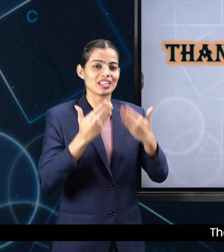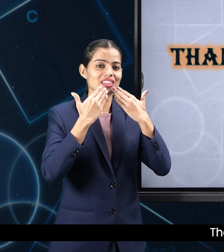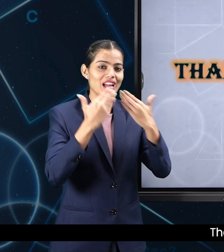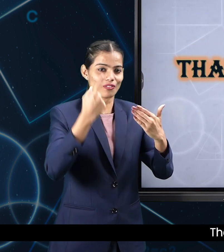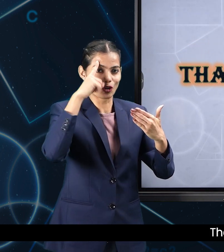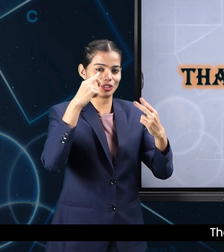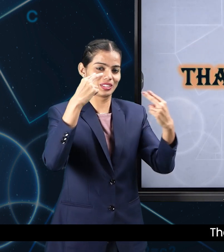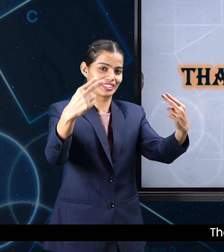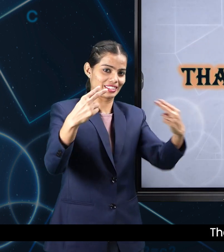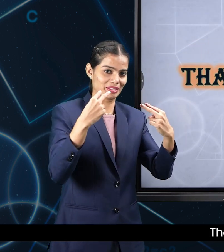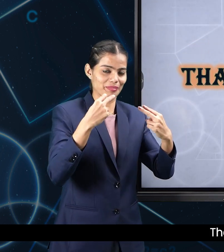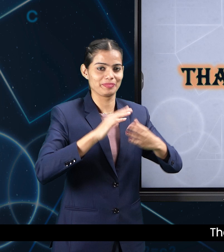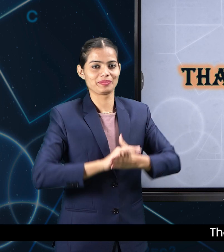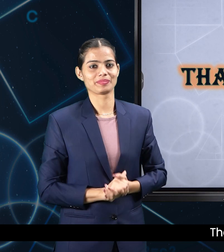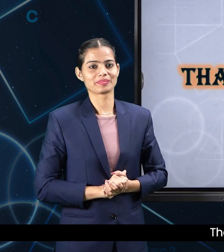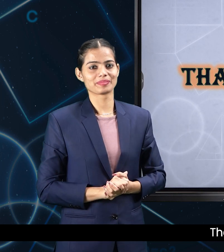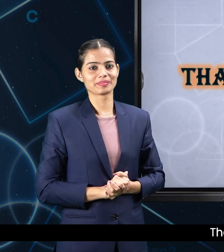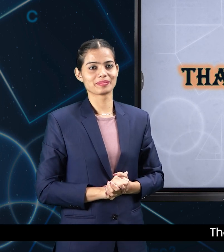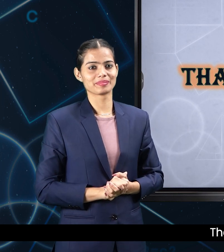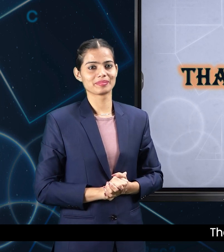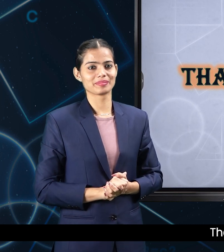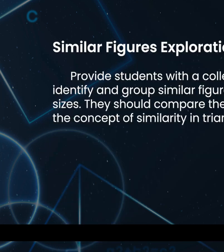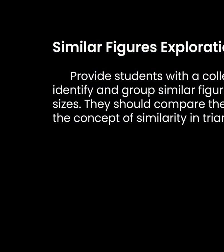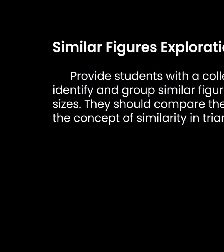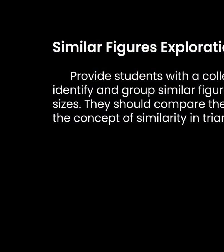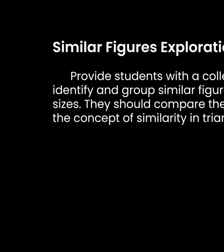Thanks for watching. See you you